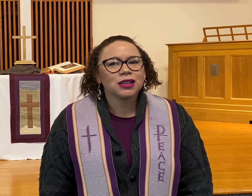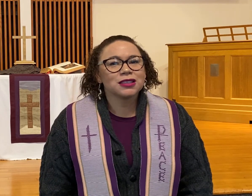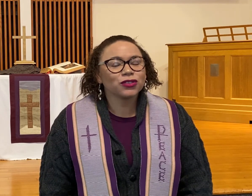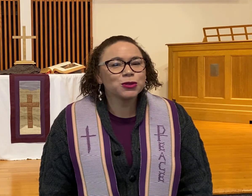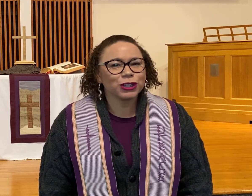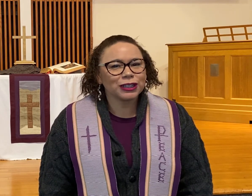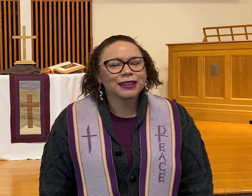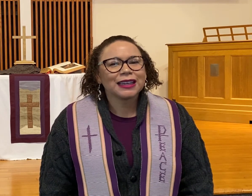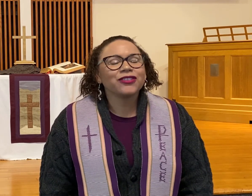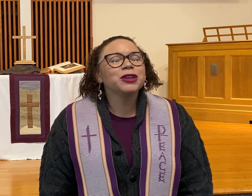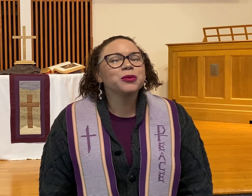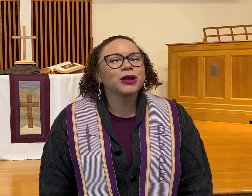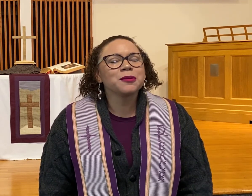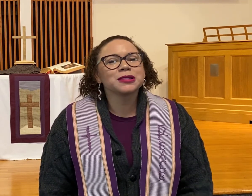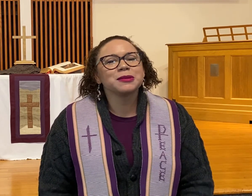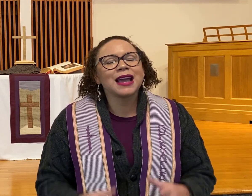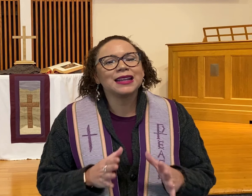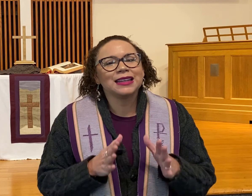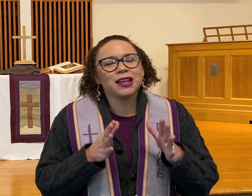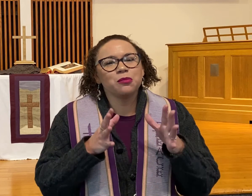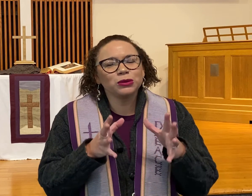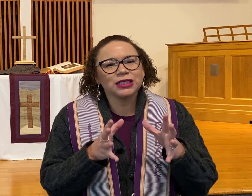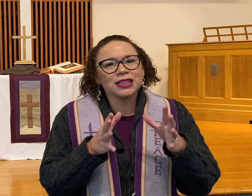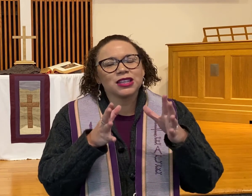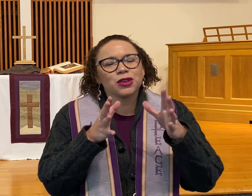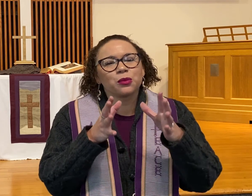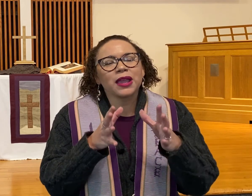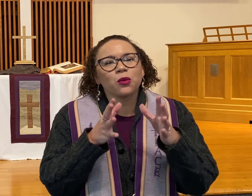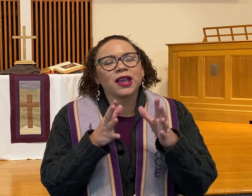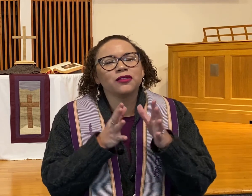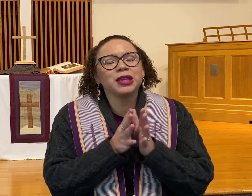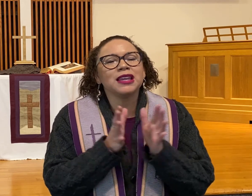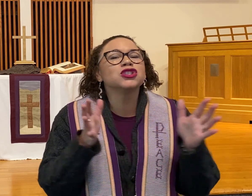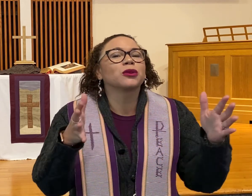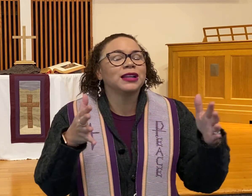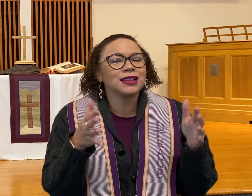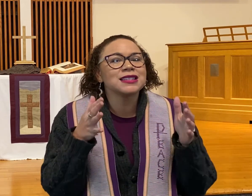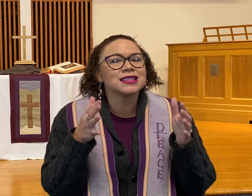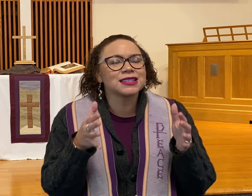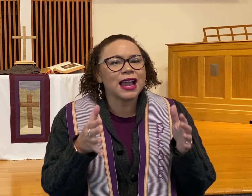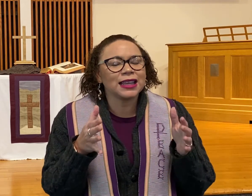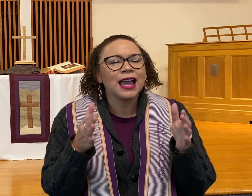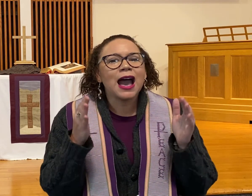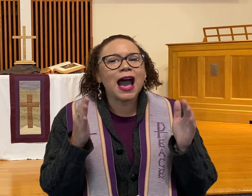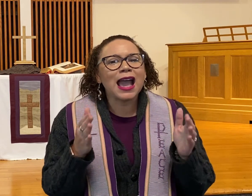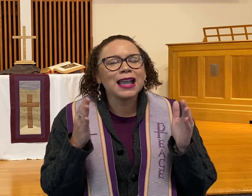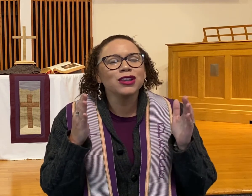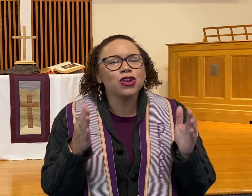His future, if he were able to be guided and molded into the right way of being integrated into society, I know